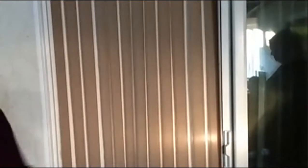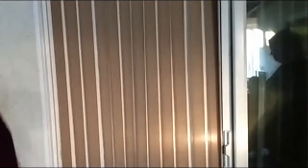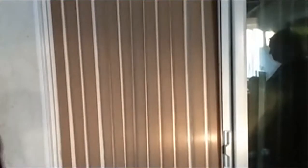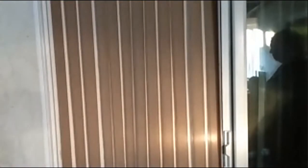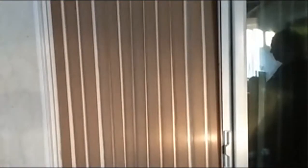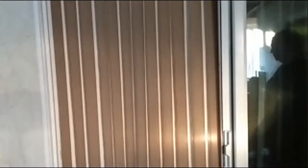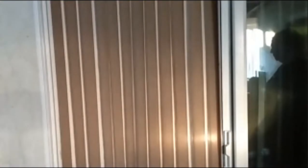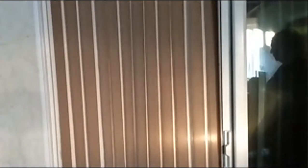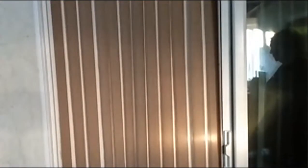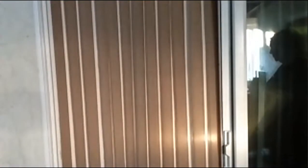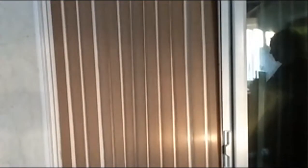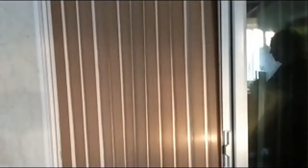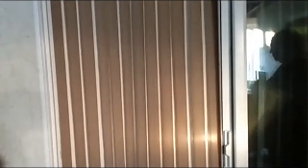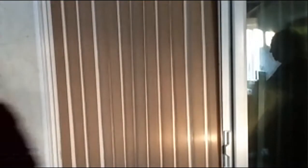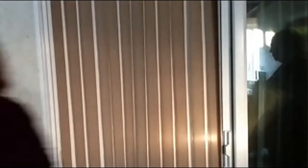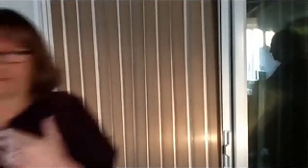Thank you.